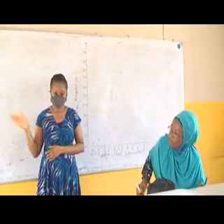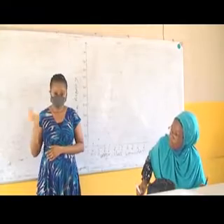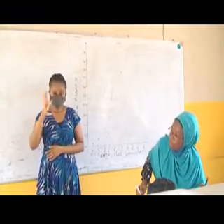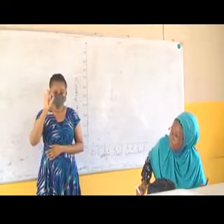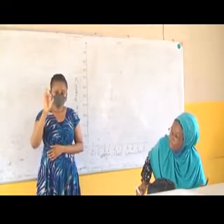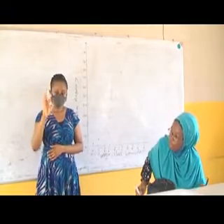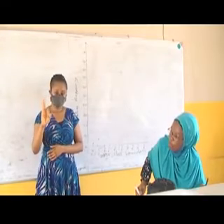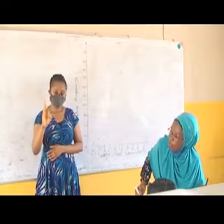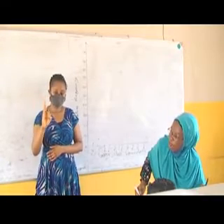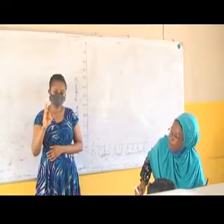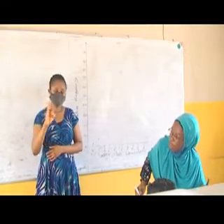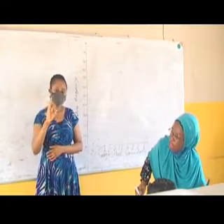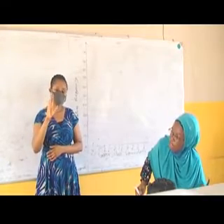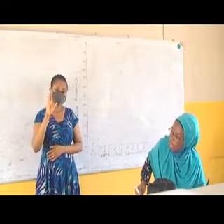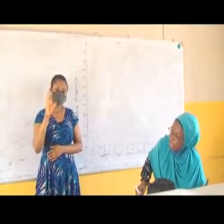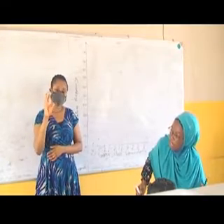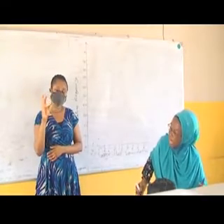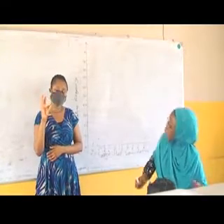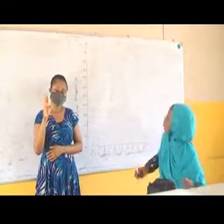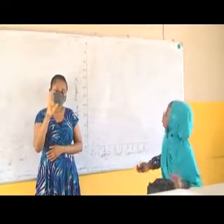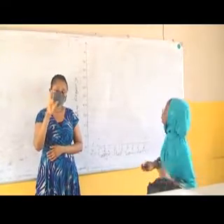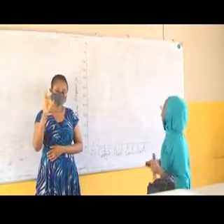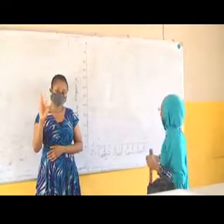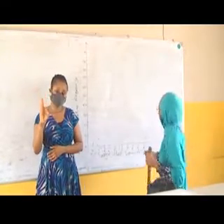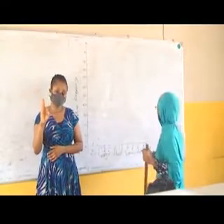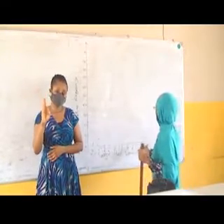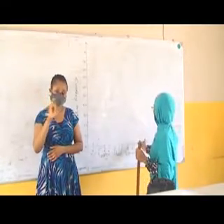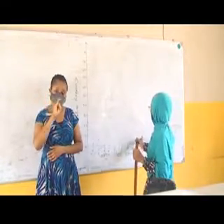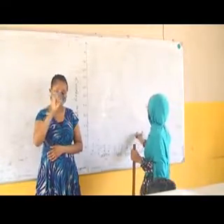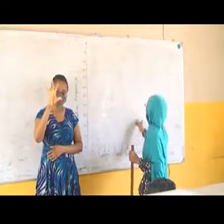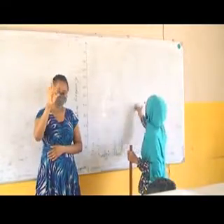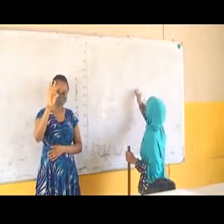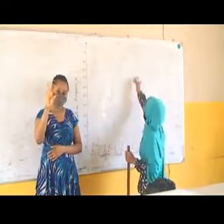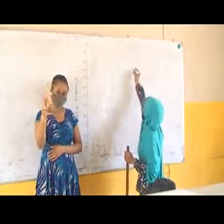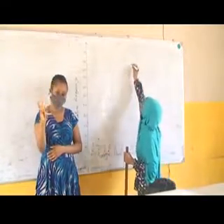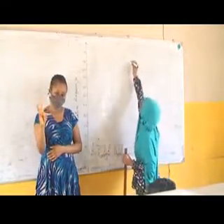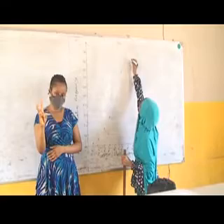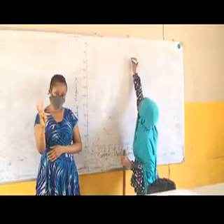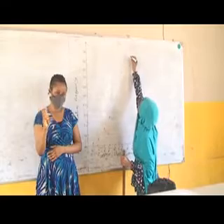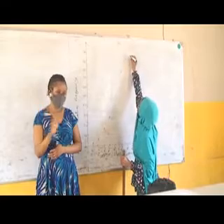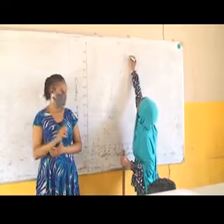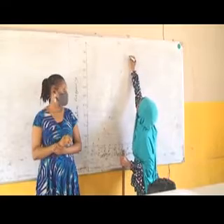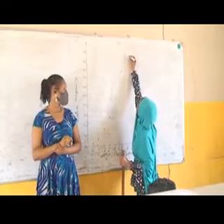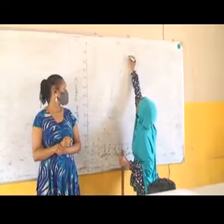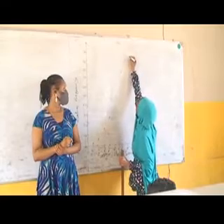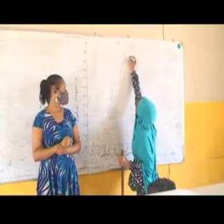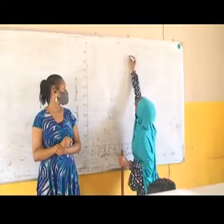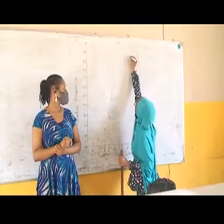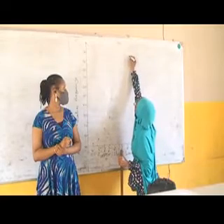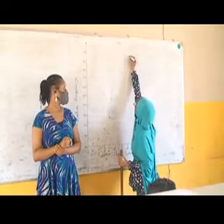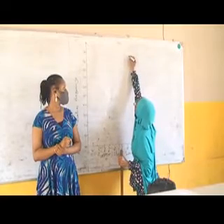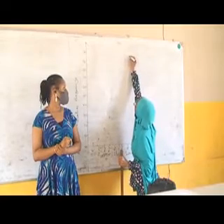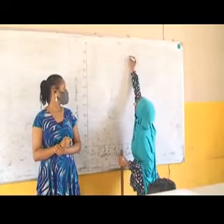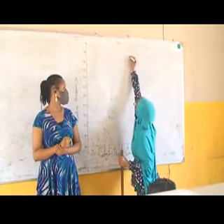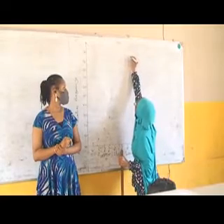gives, 80.5 gives 96. 96, you trace it up, 96